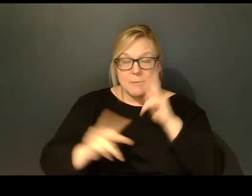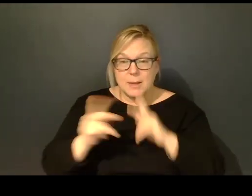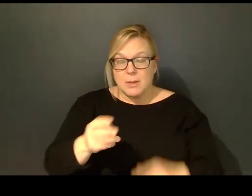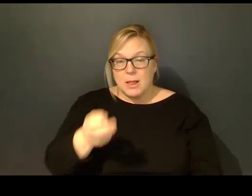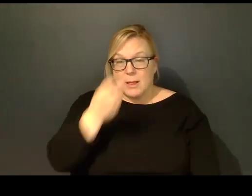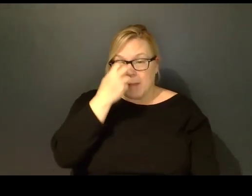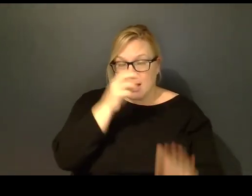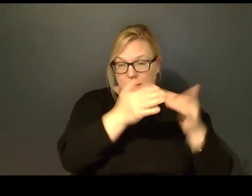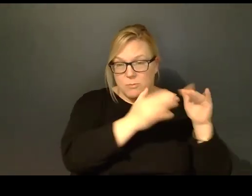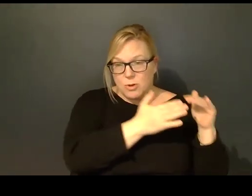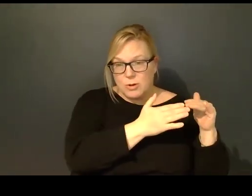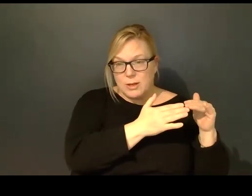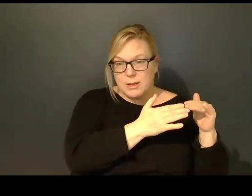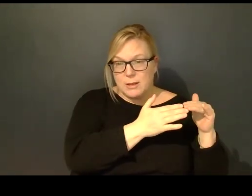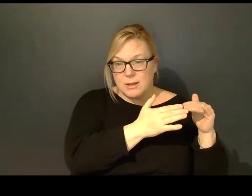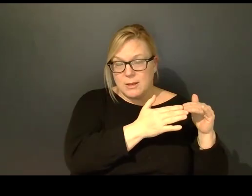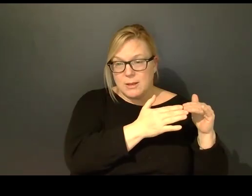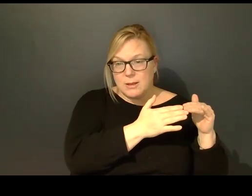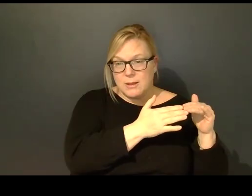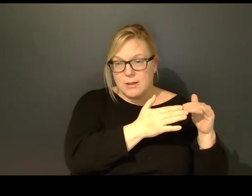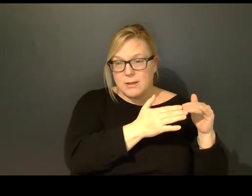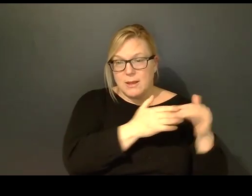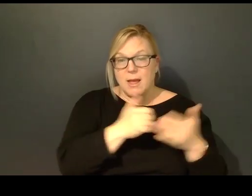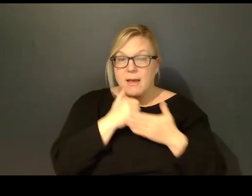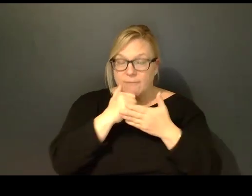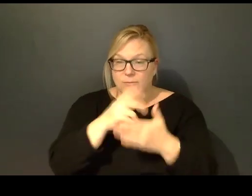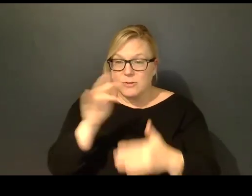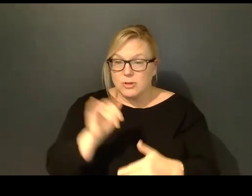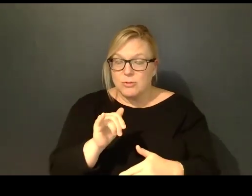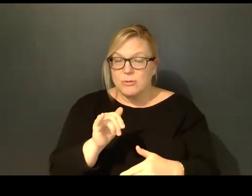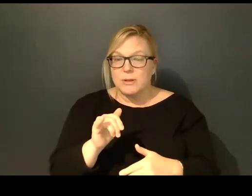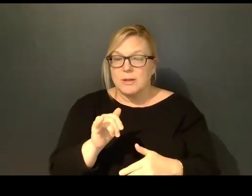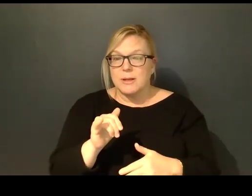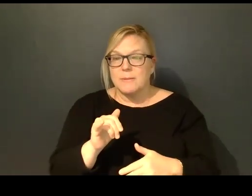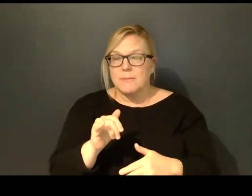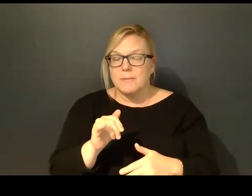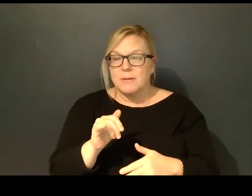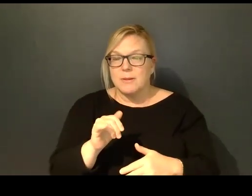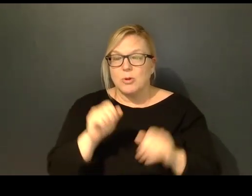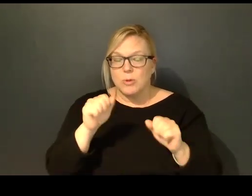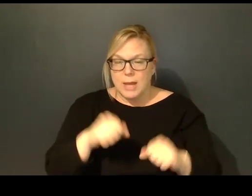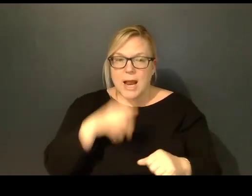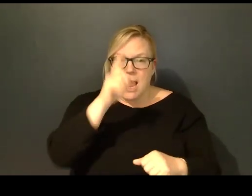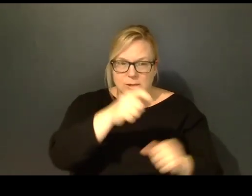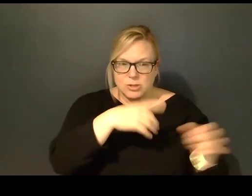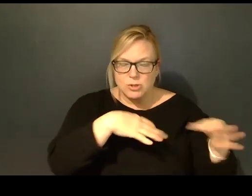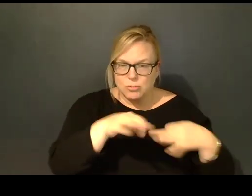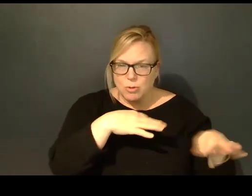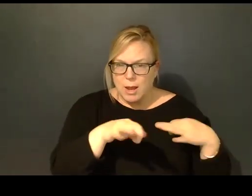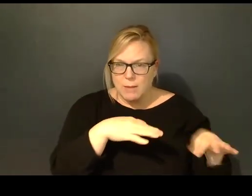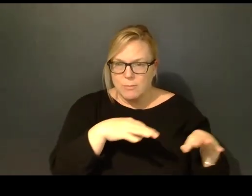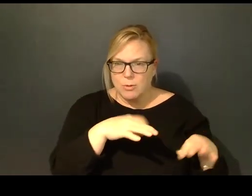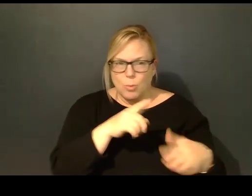impaired community have found them particularly helpful. You can't ask it to describe the what's in